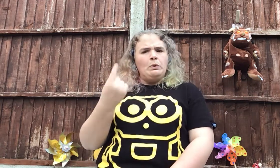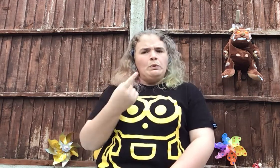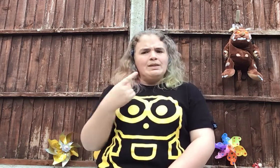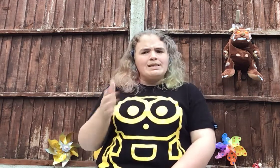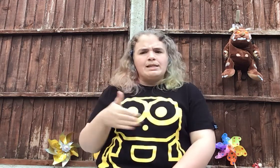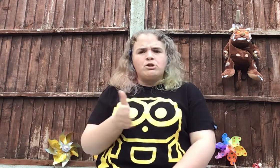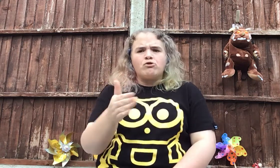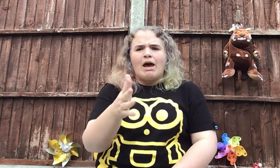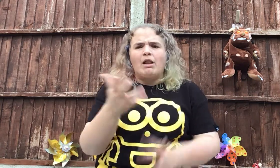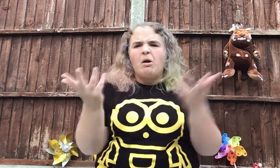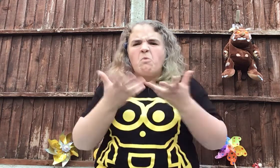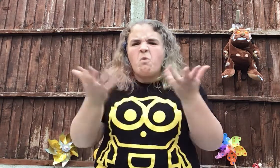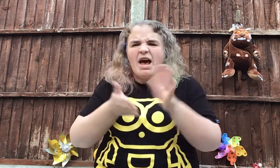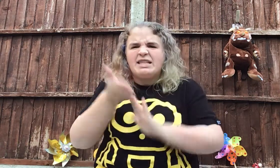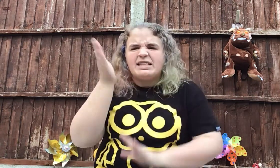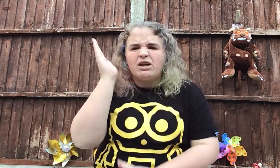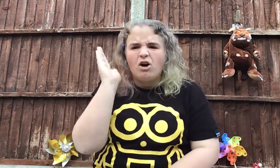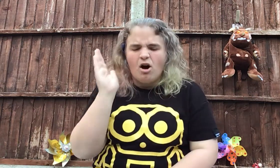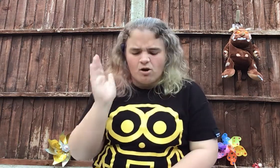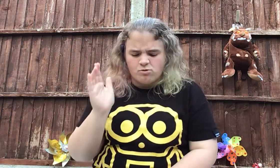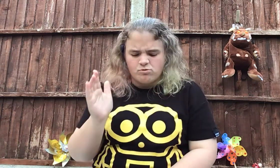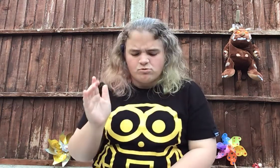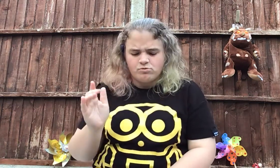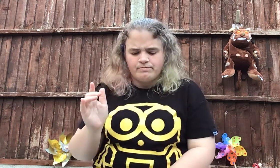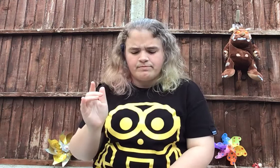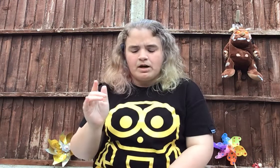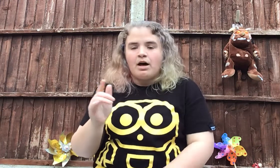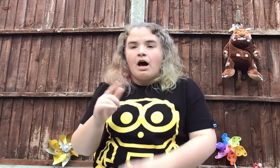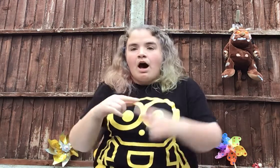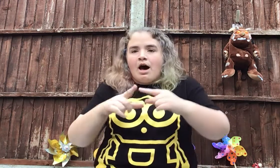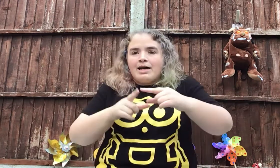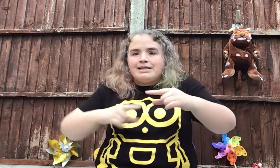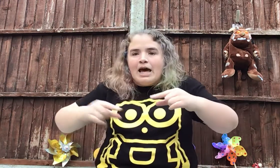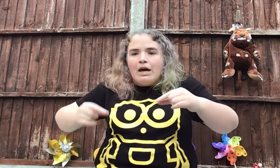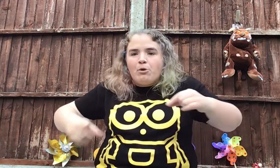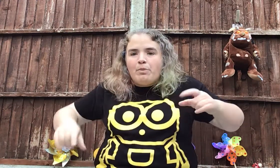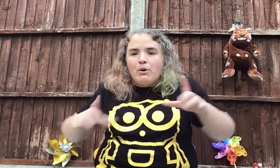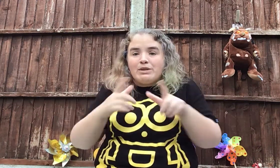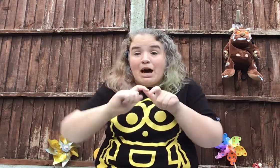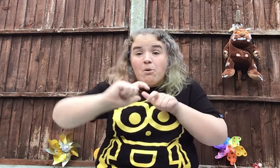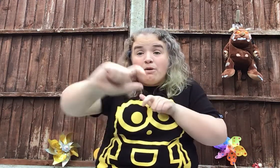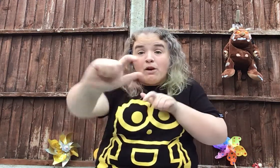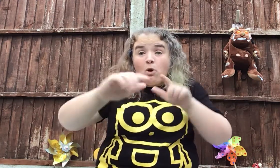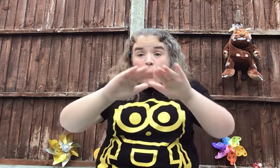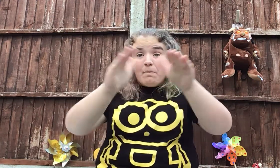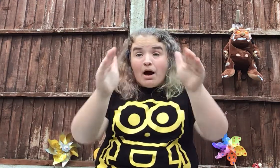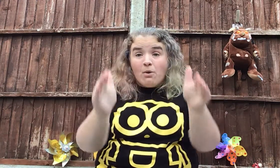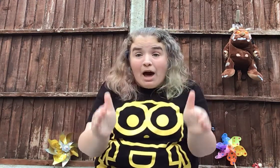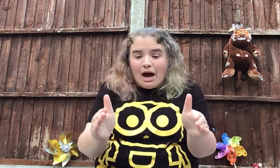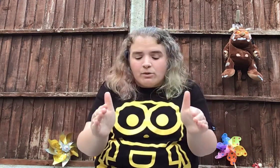Whose is this trail and where does it go? A tail poked out of a log pile